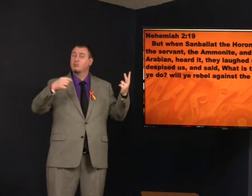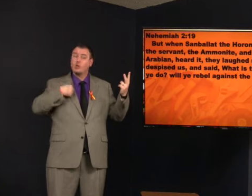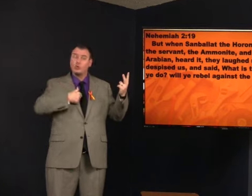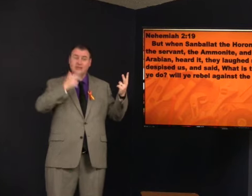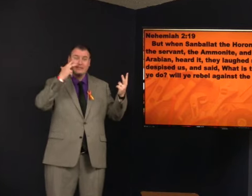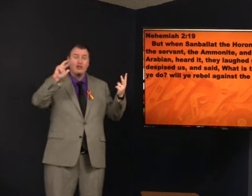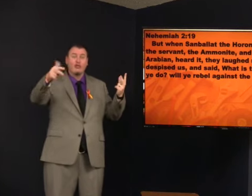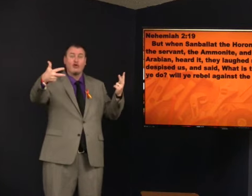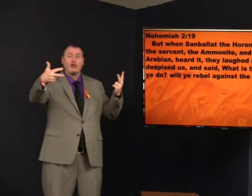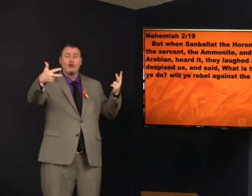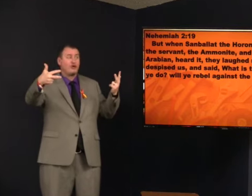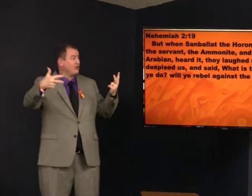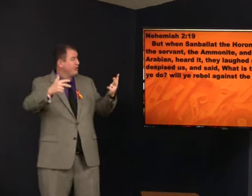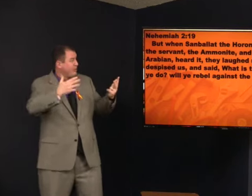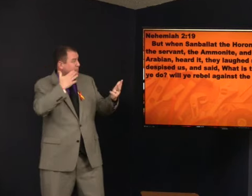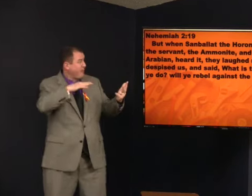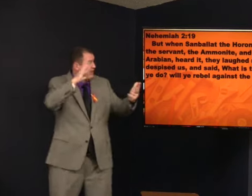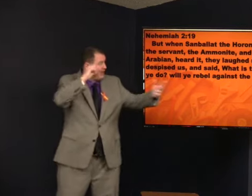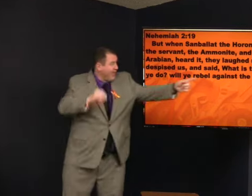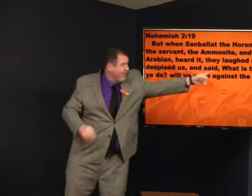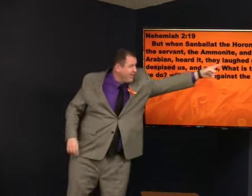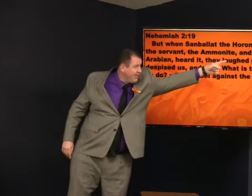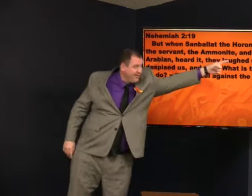and Geshem. Here's the third guy.